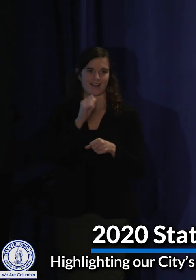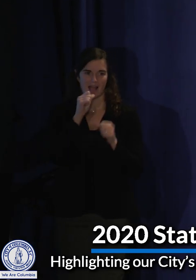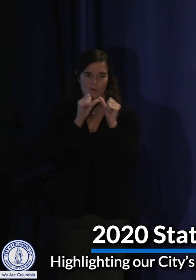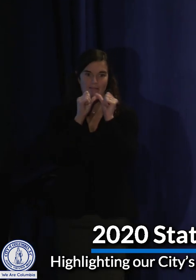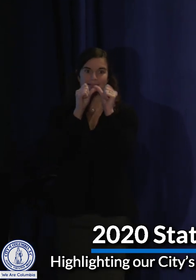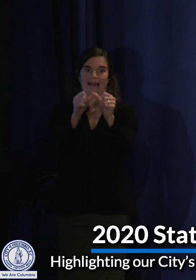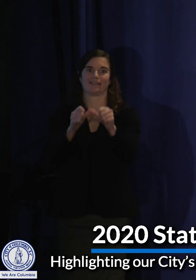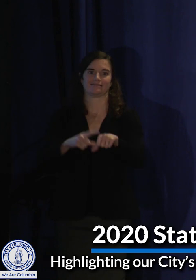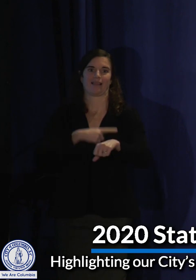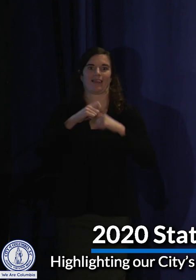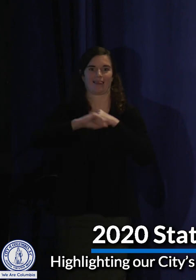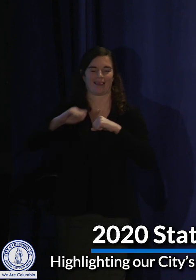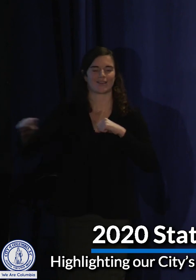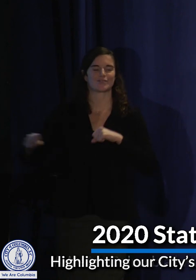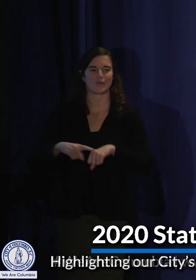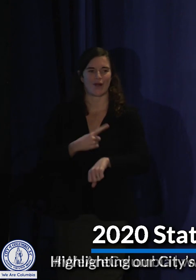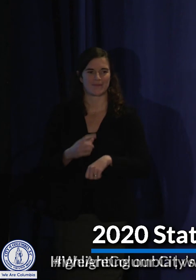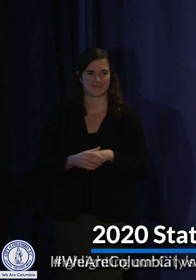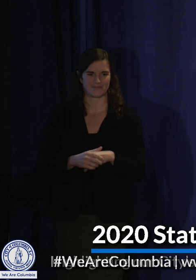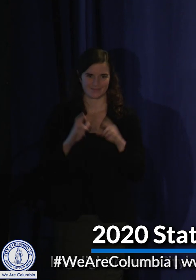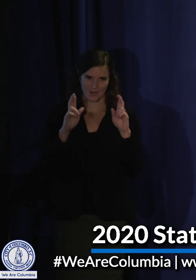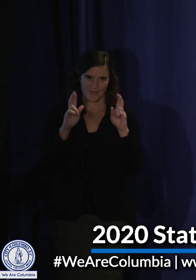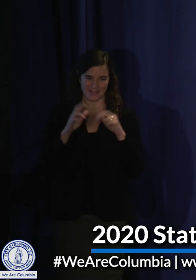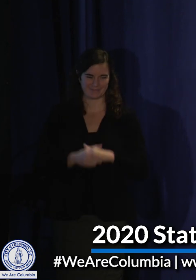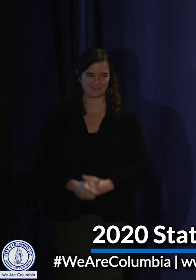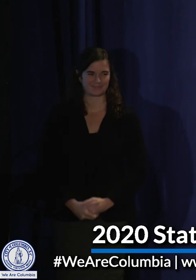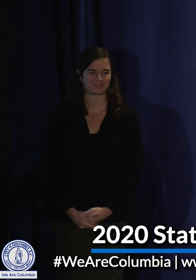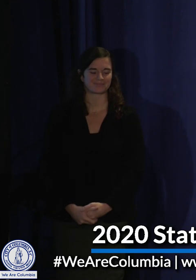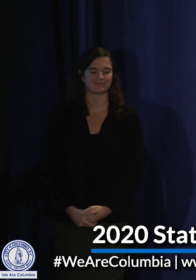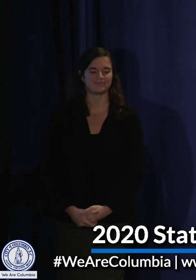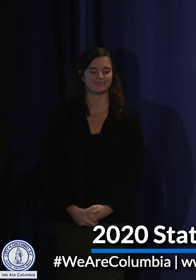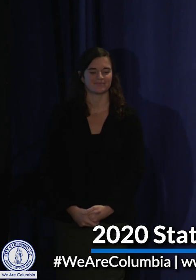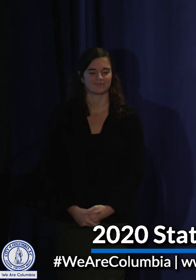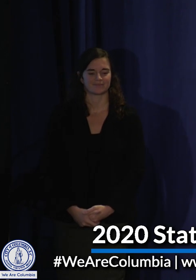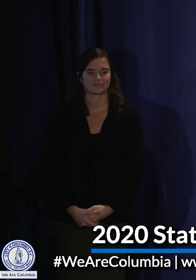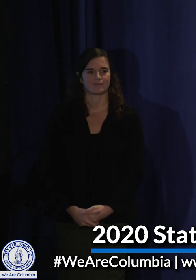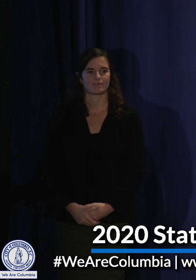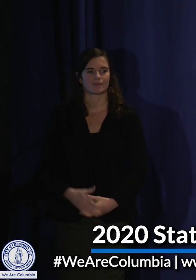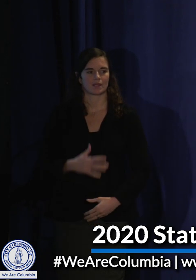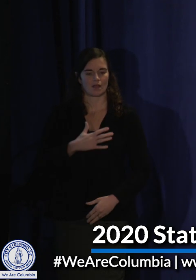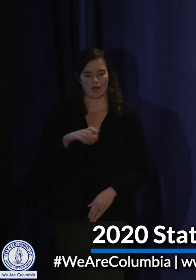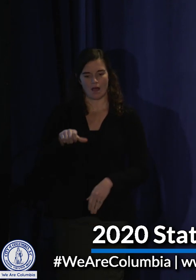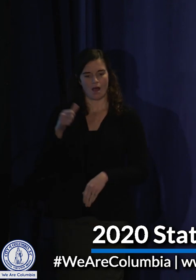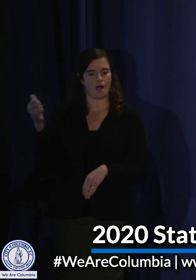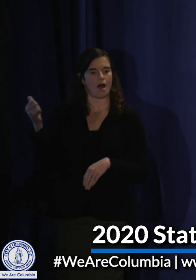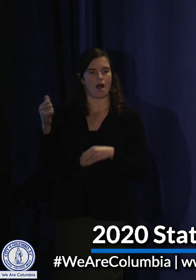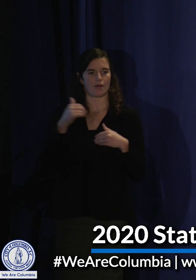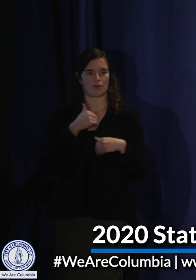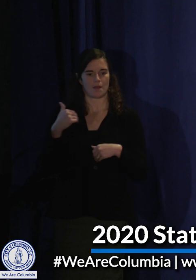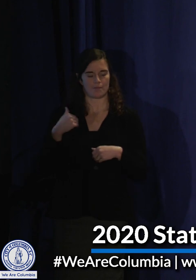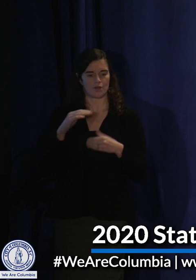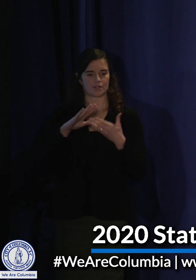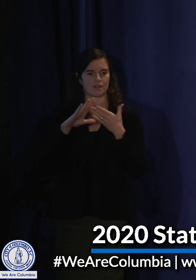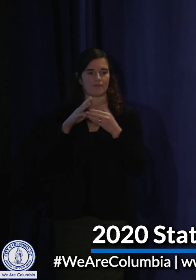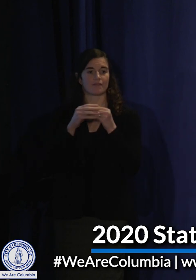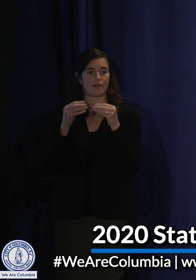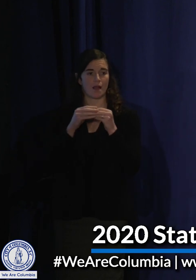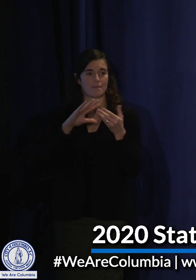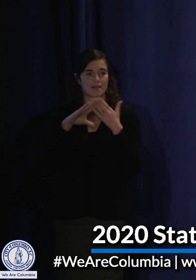long, okay? So fingers crossed. To my fellow members of Columbia City Council, including